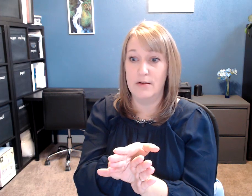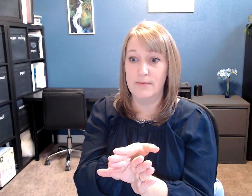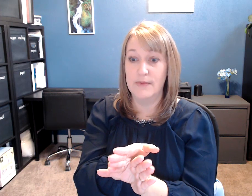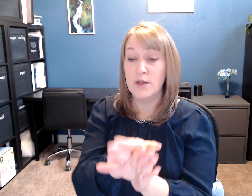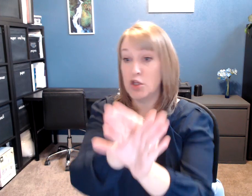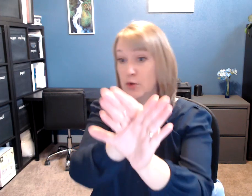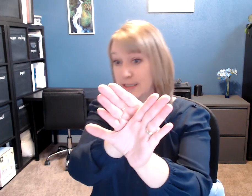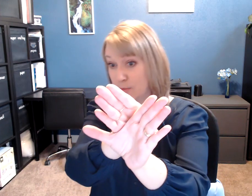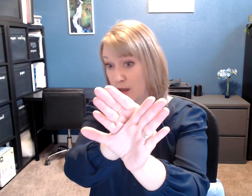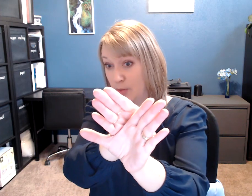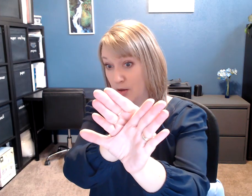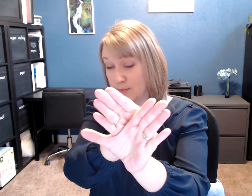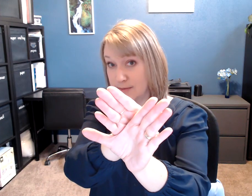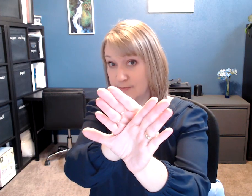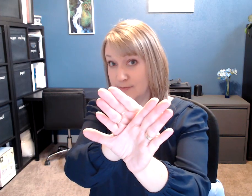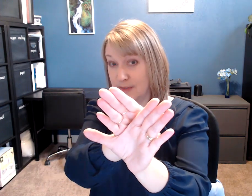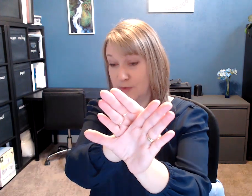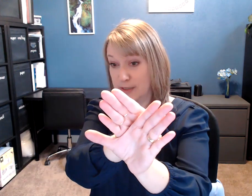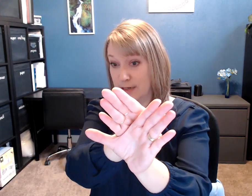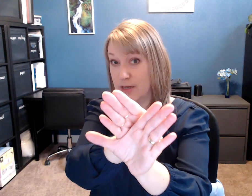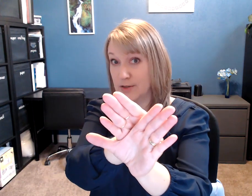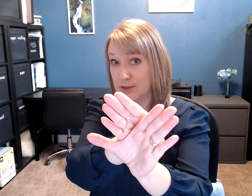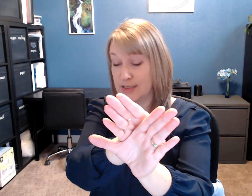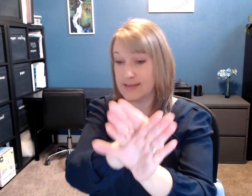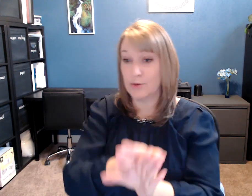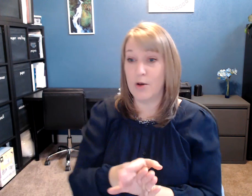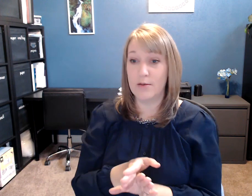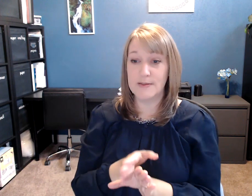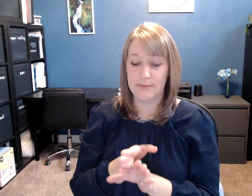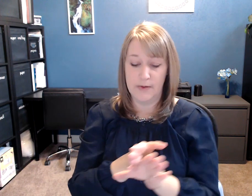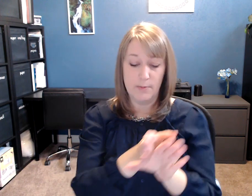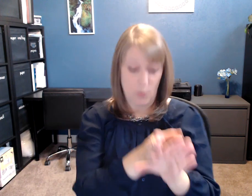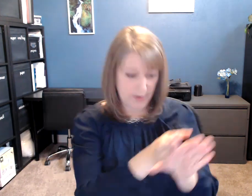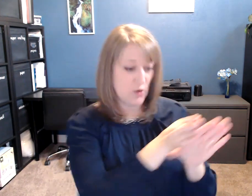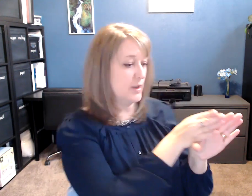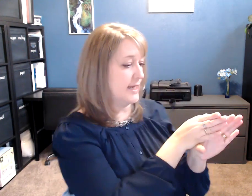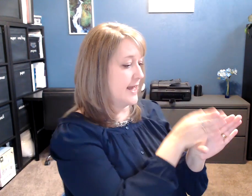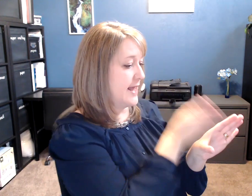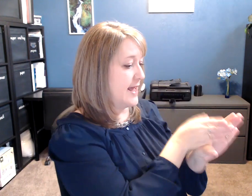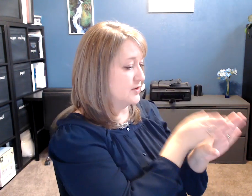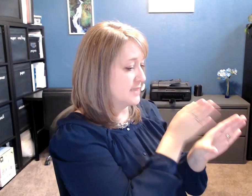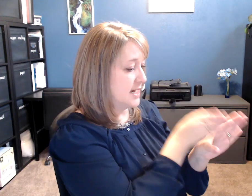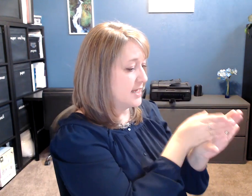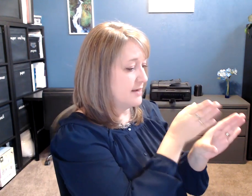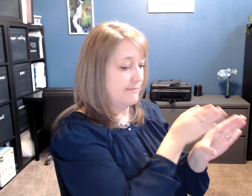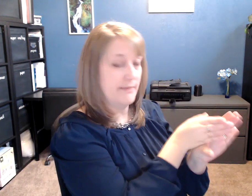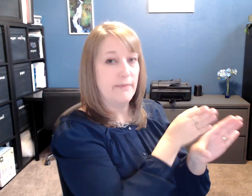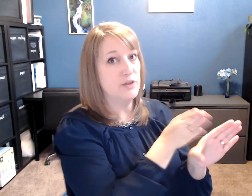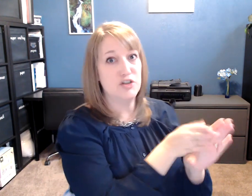all. You could see my palms. If you look in a mirror, you could see your palms. But when you're looking at it as you're signing it, you shouldn't